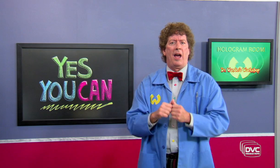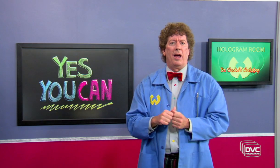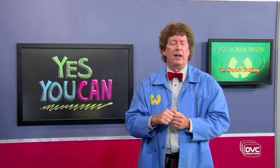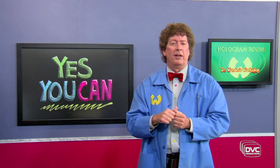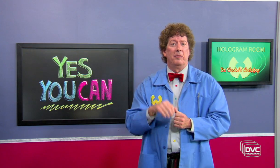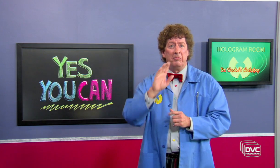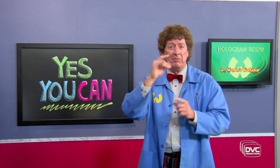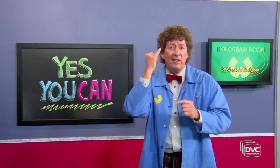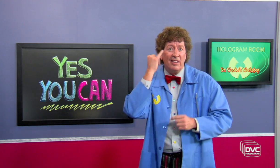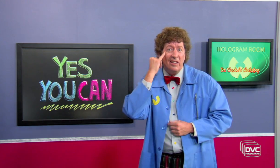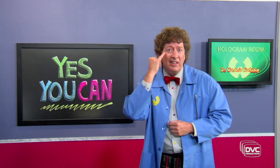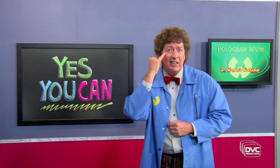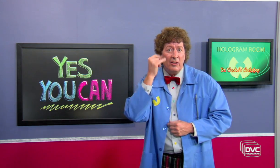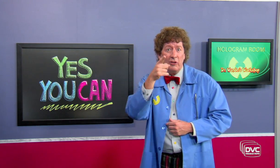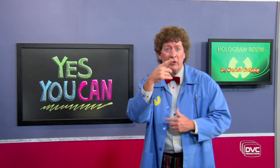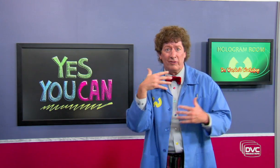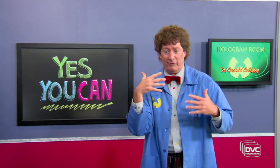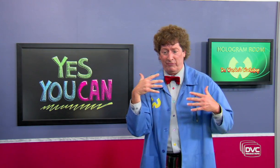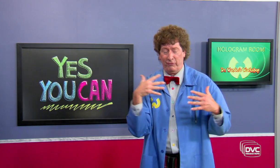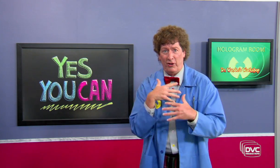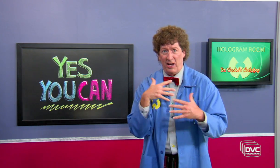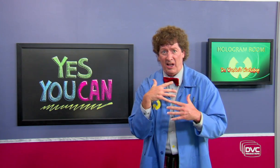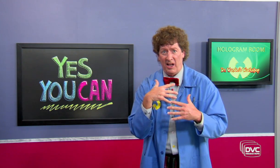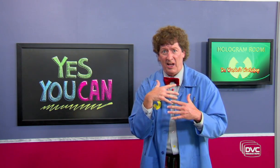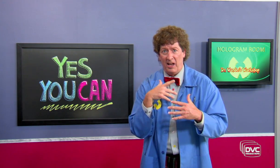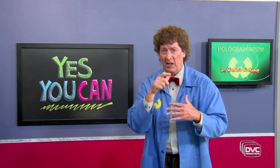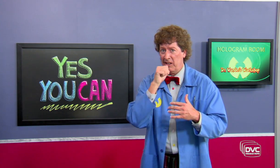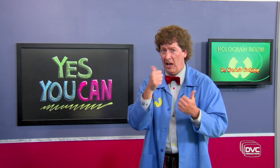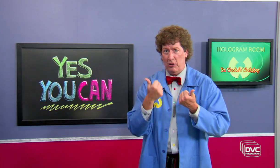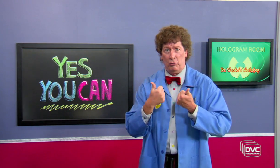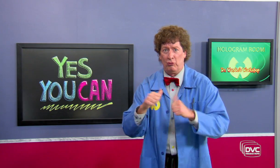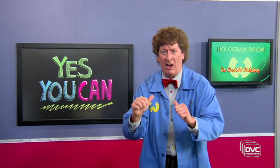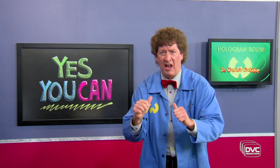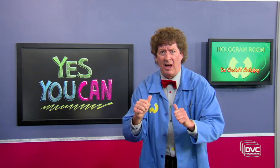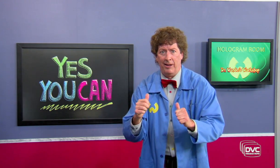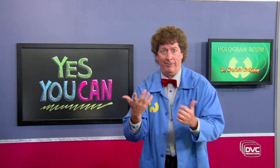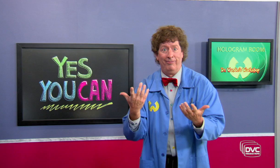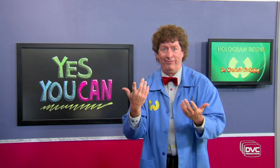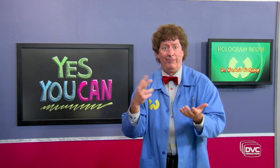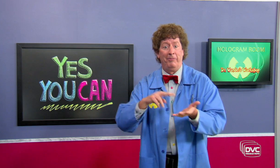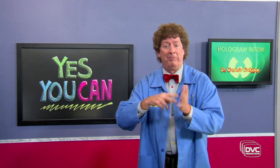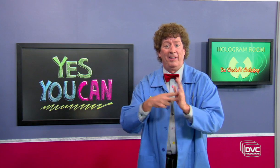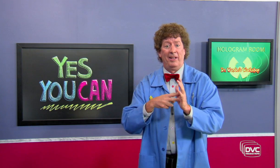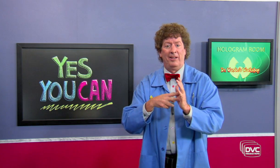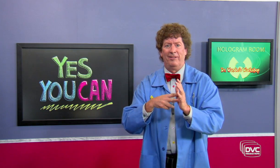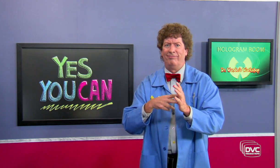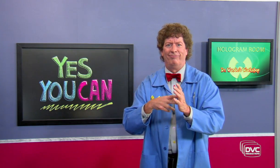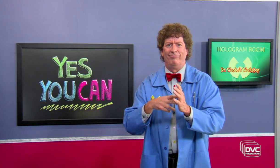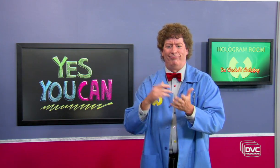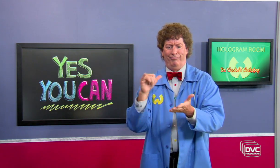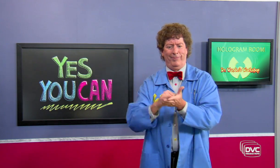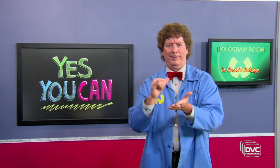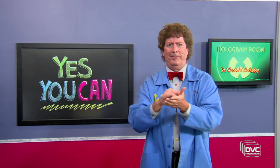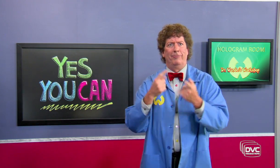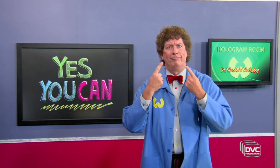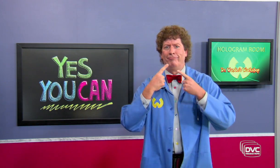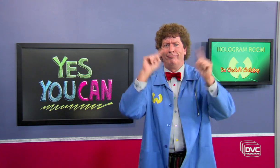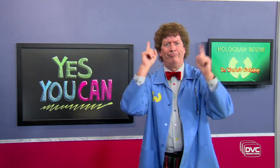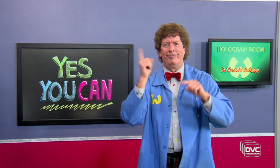try. But if you're afraid to try, well, then it's impossible to